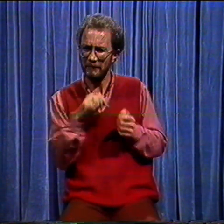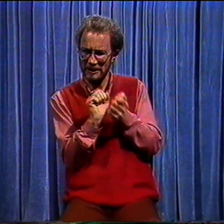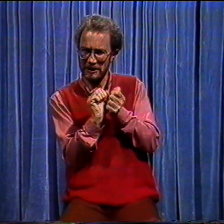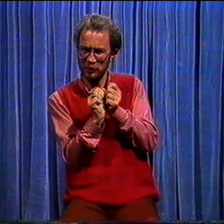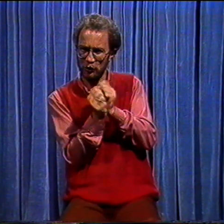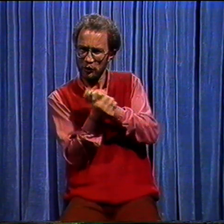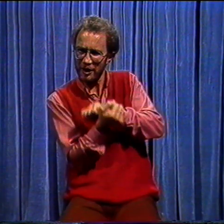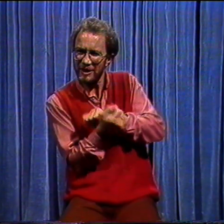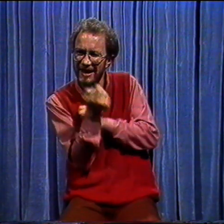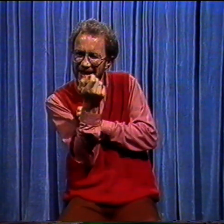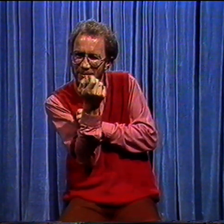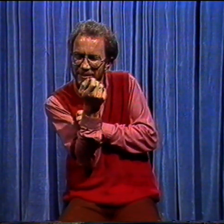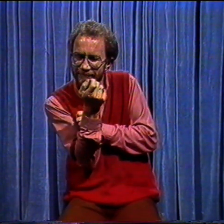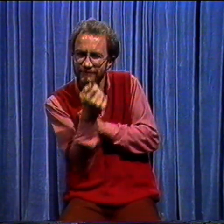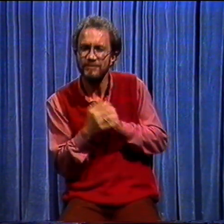but we've altered it a little bit.